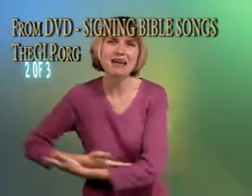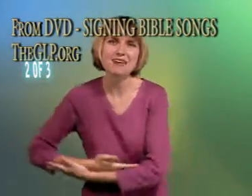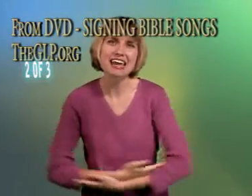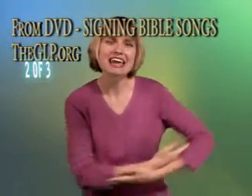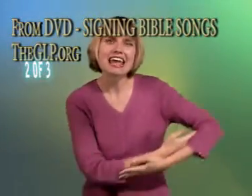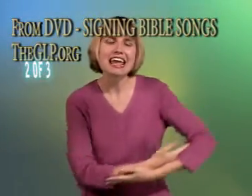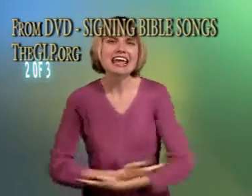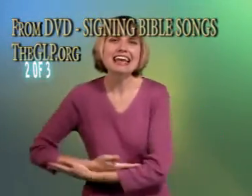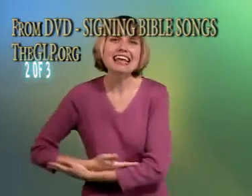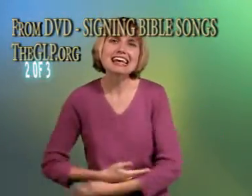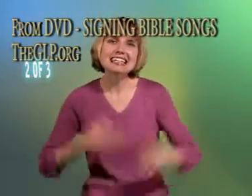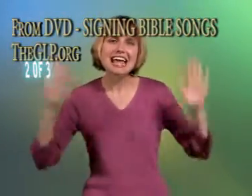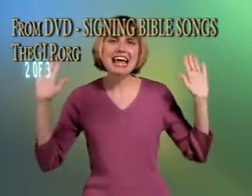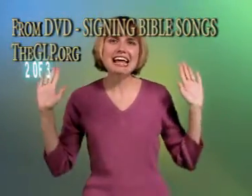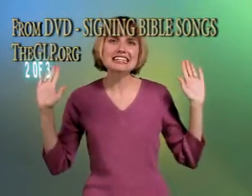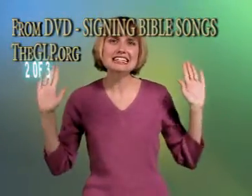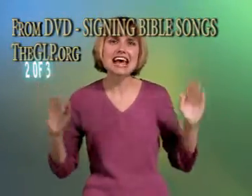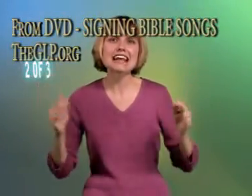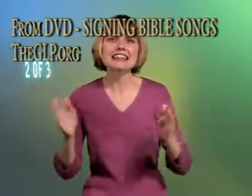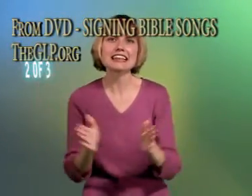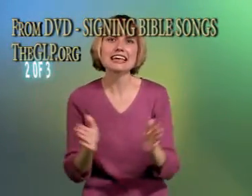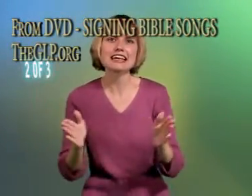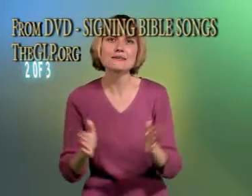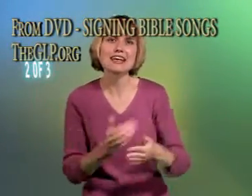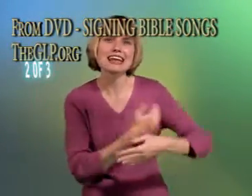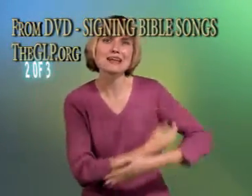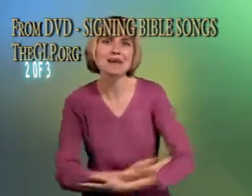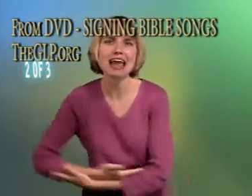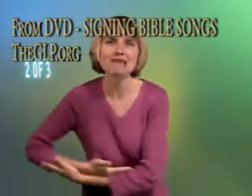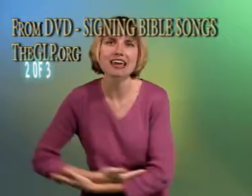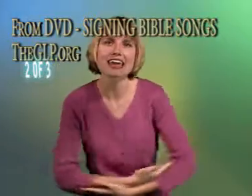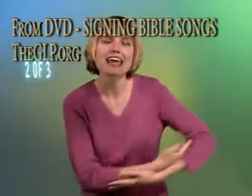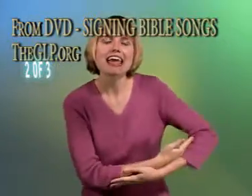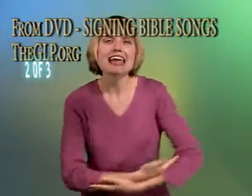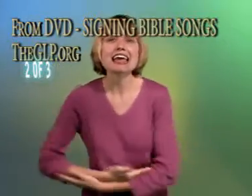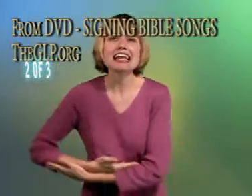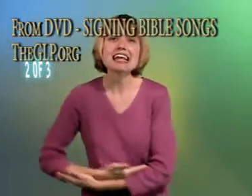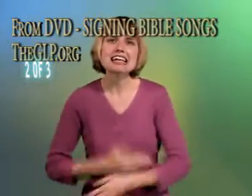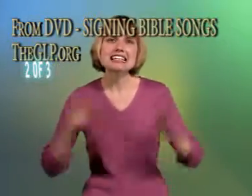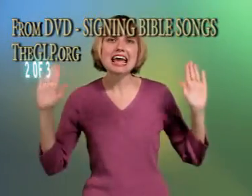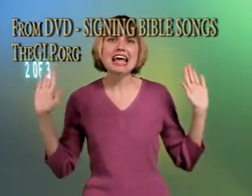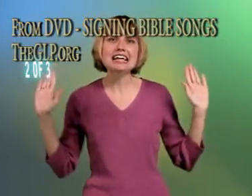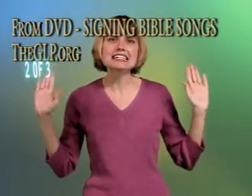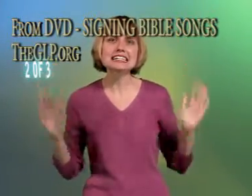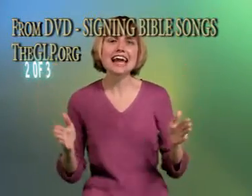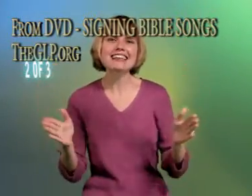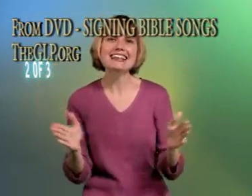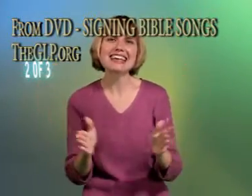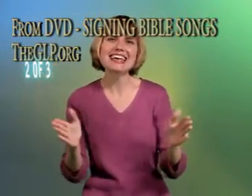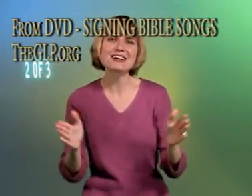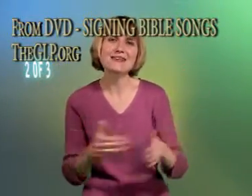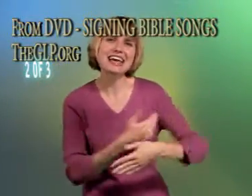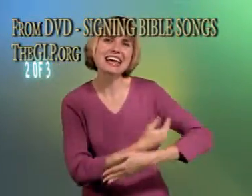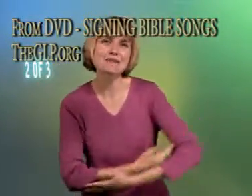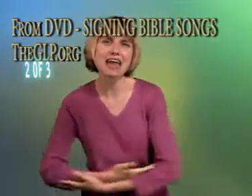baby in his hands. He's got the little bitty baby in his hands. He's got the little bitty